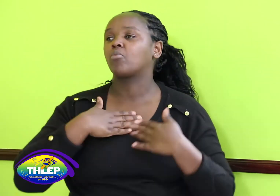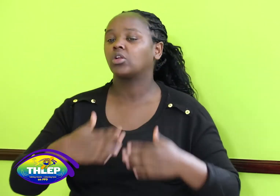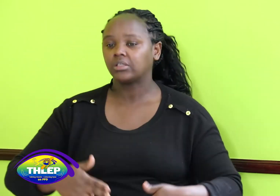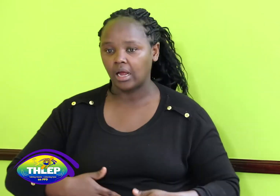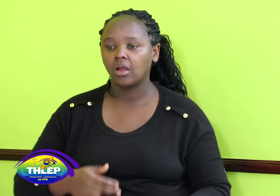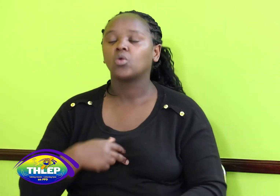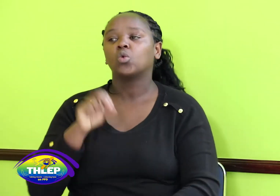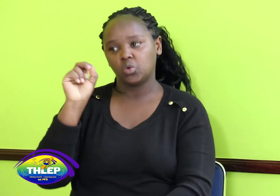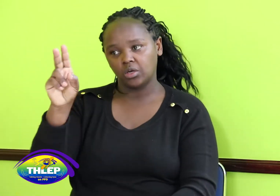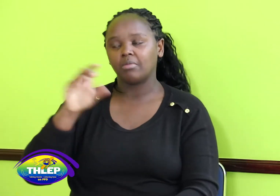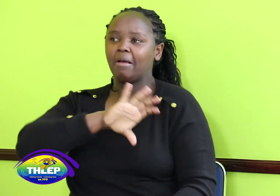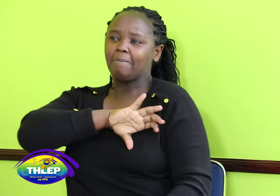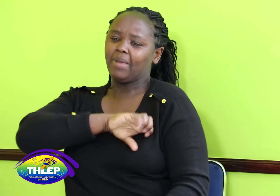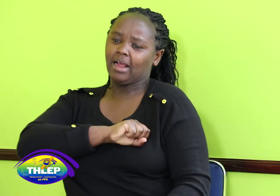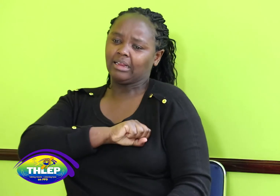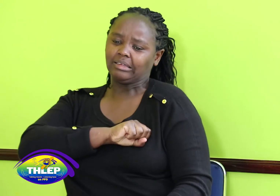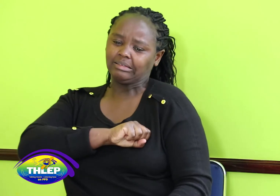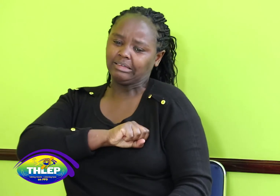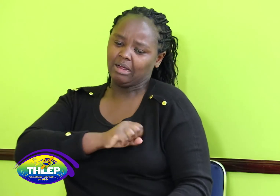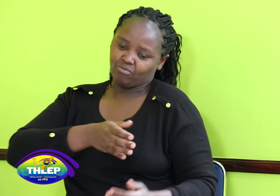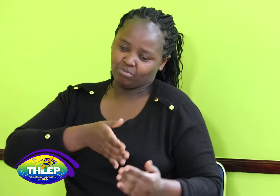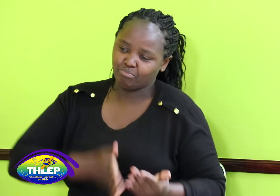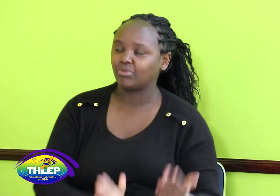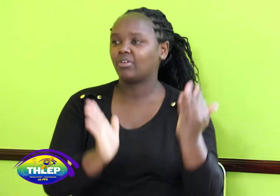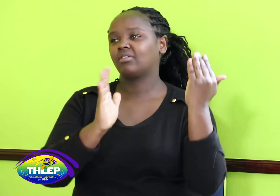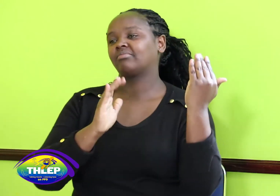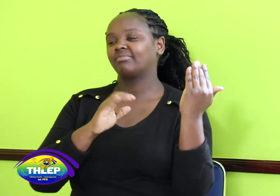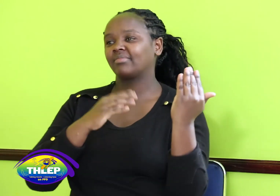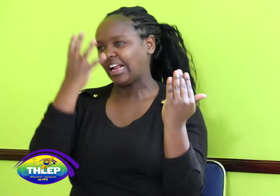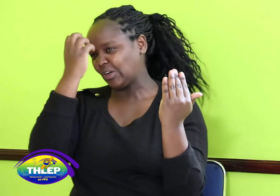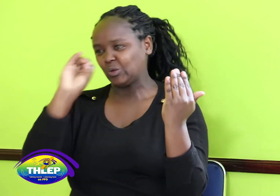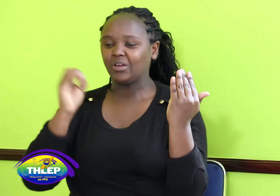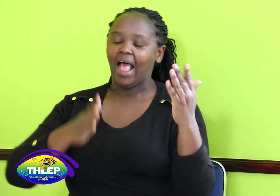so angry with me if I do that, I'll destroy my body. So I was just